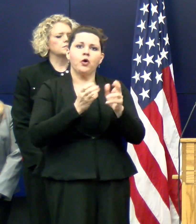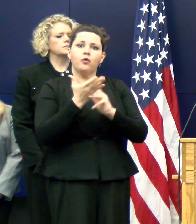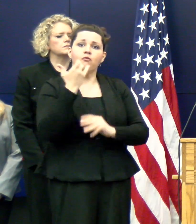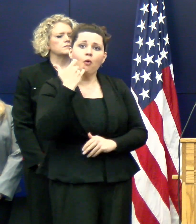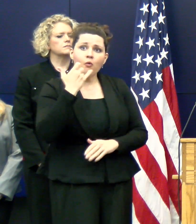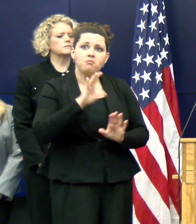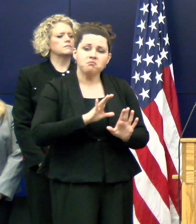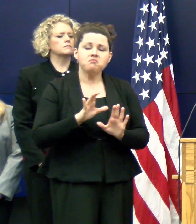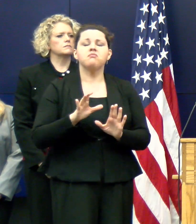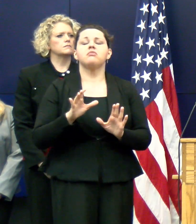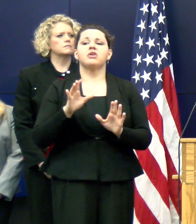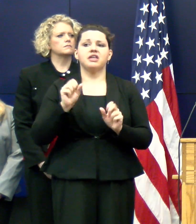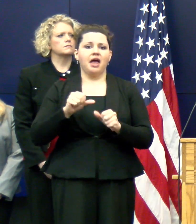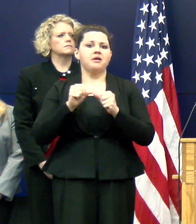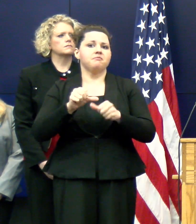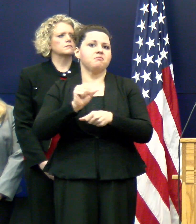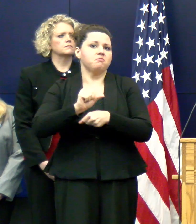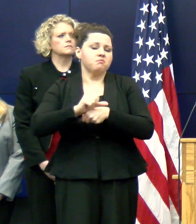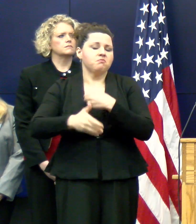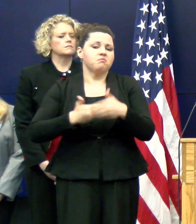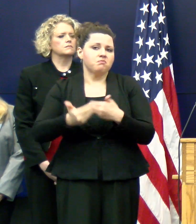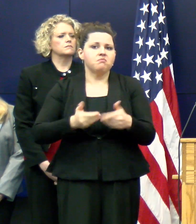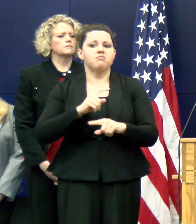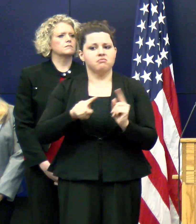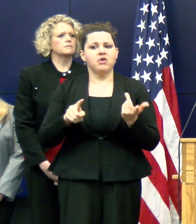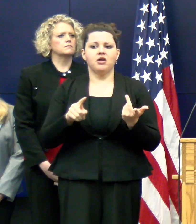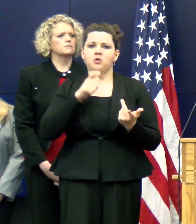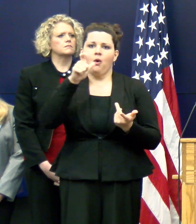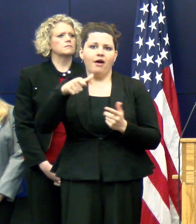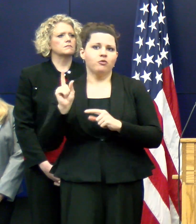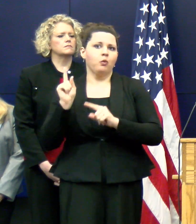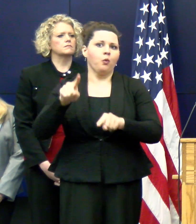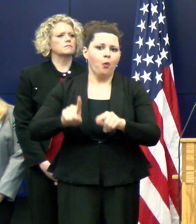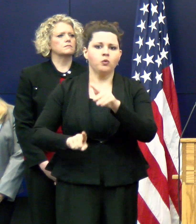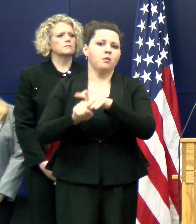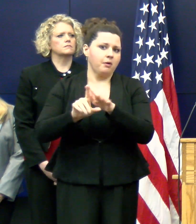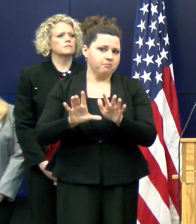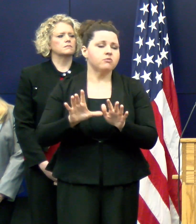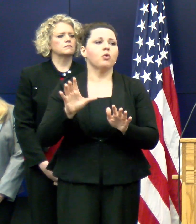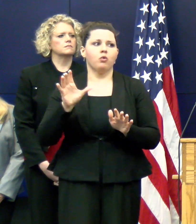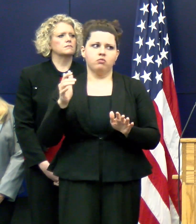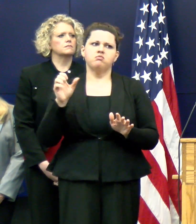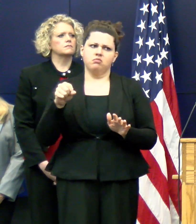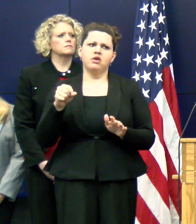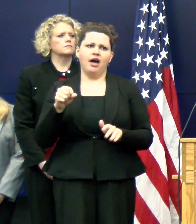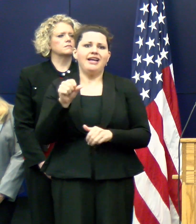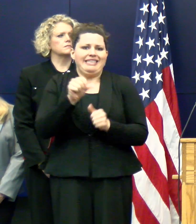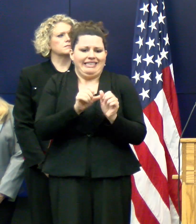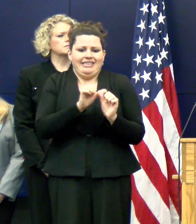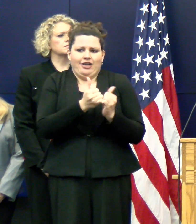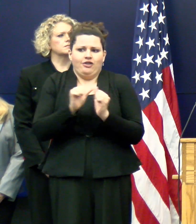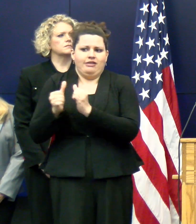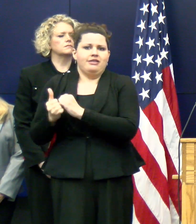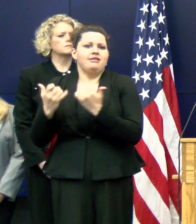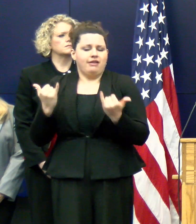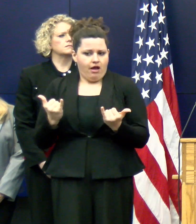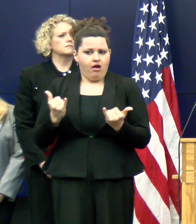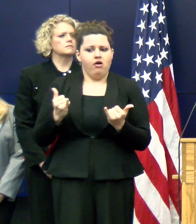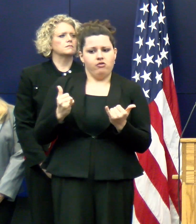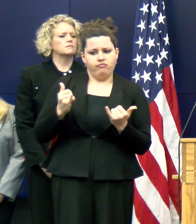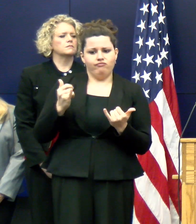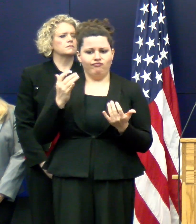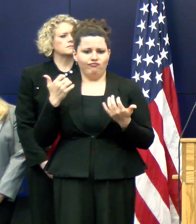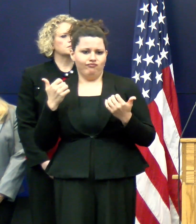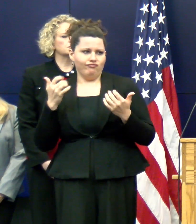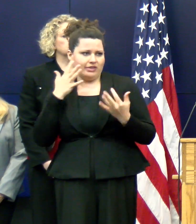normal business, but do it through telecommunication. So those are all practices that each agency is reviewing and